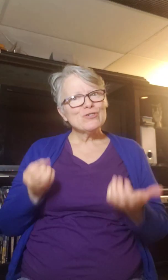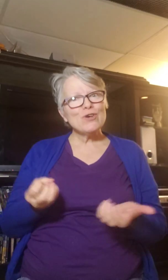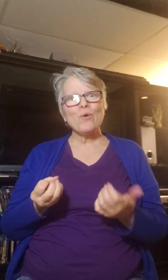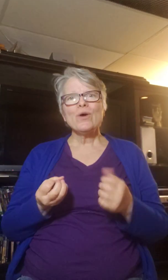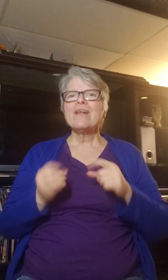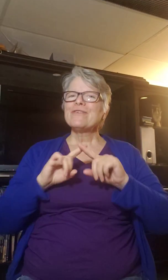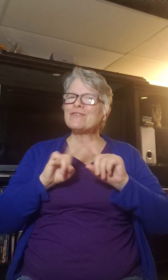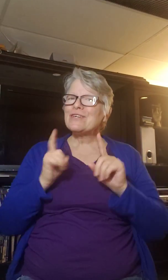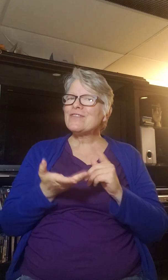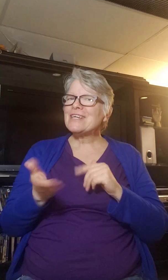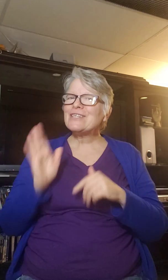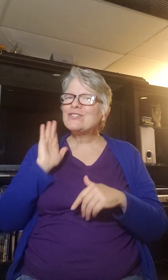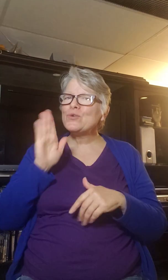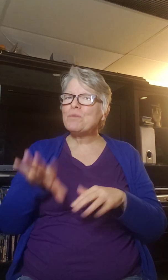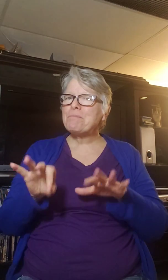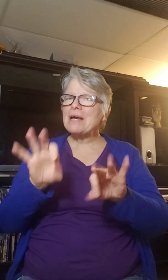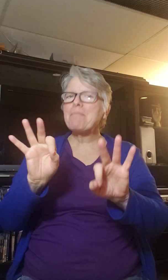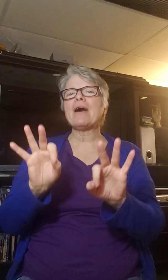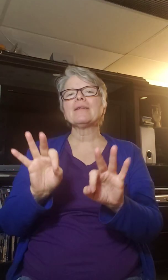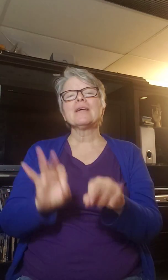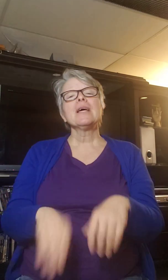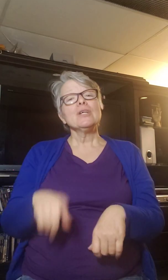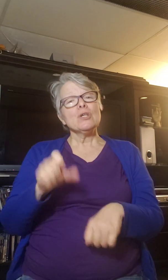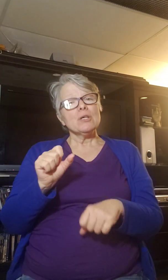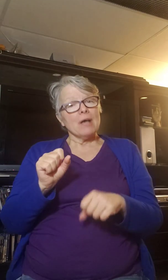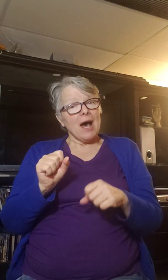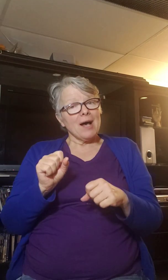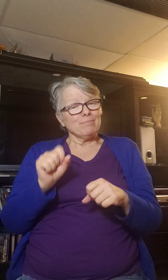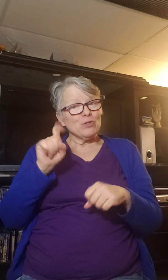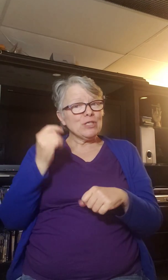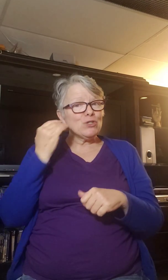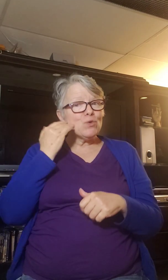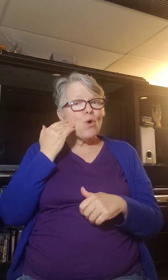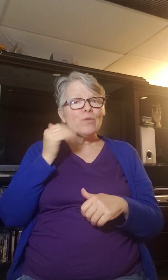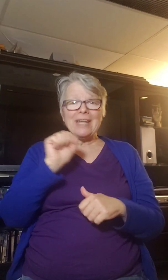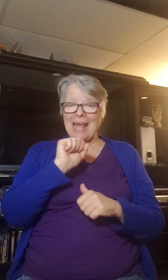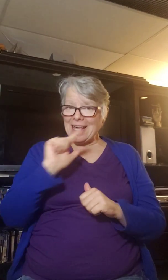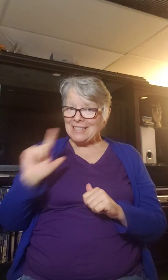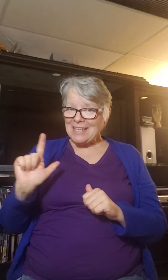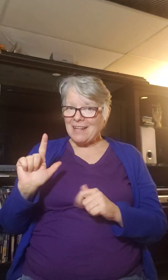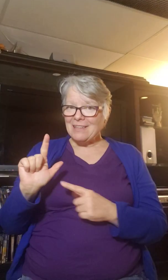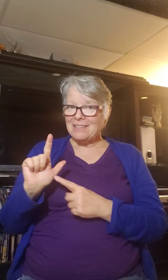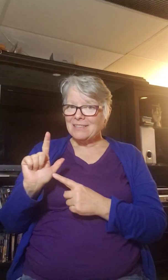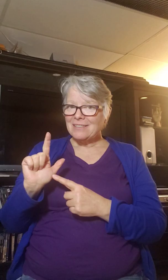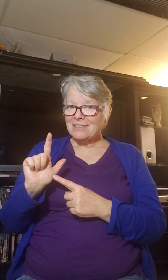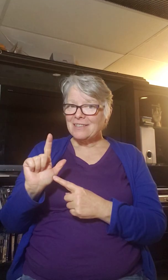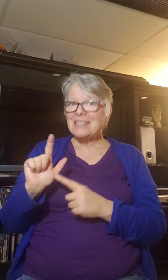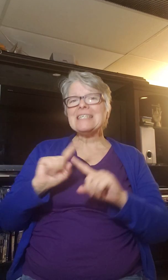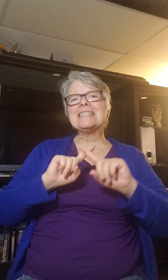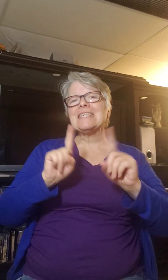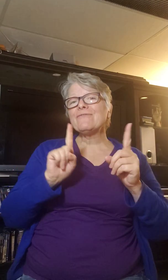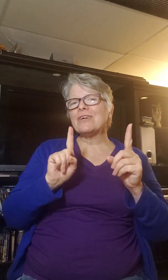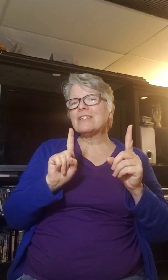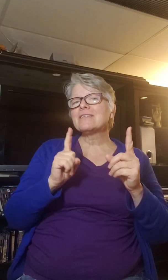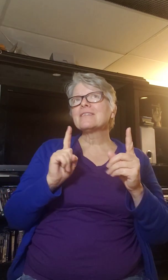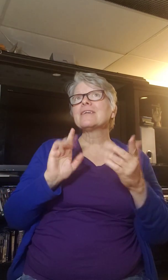So there are different things you will pick up on. You need to know that ASL is different